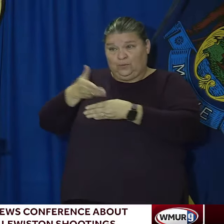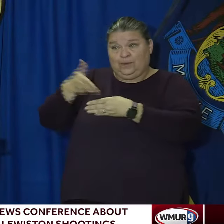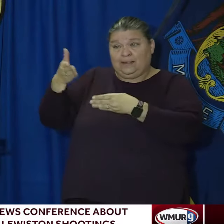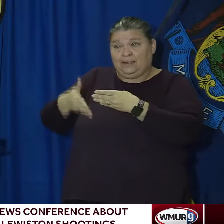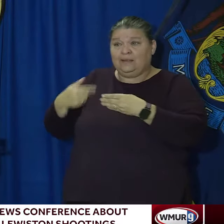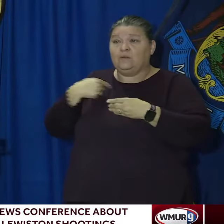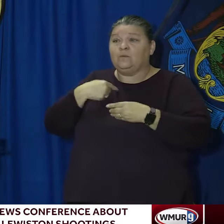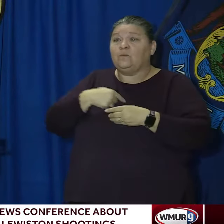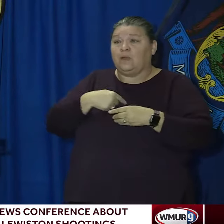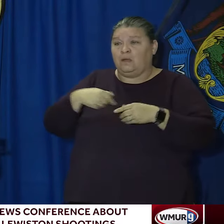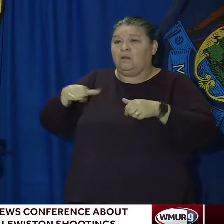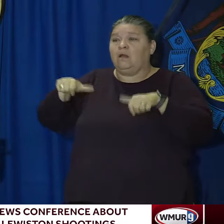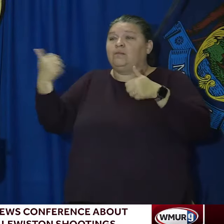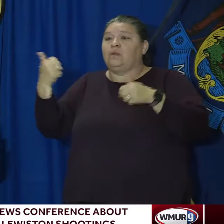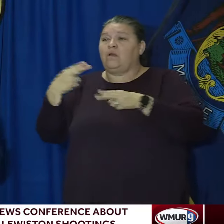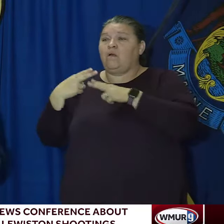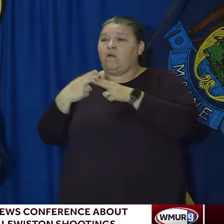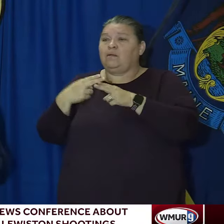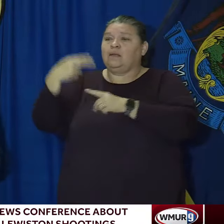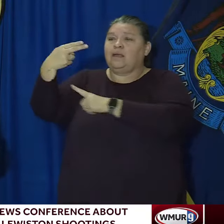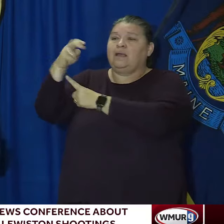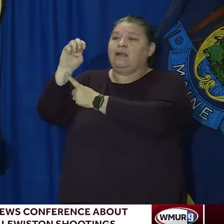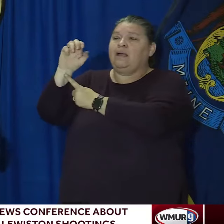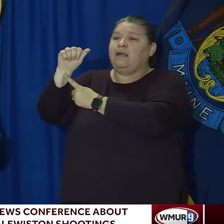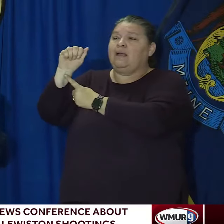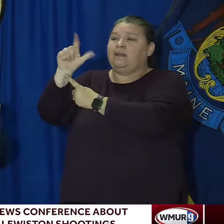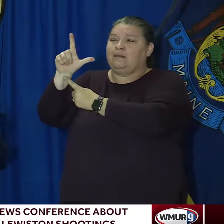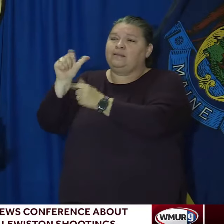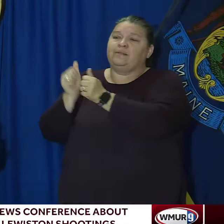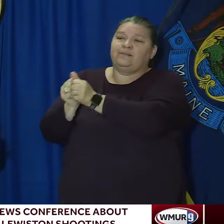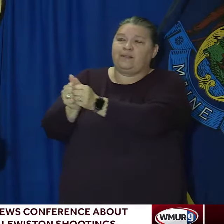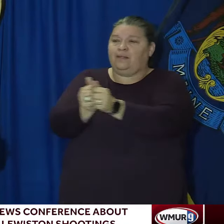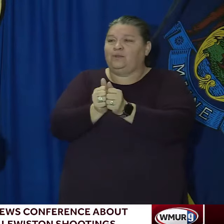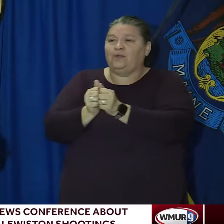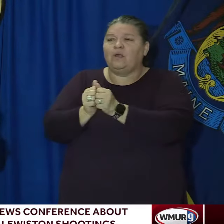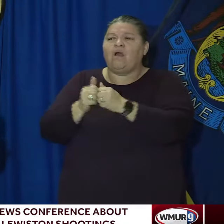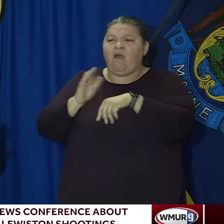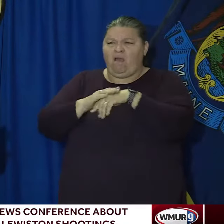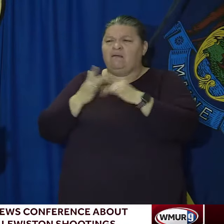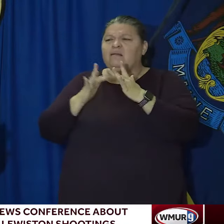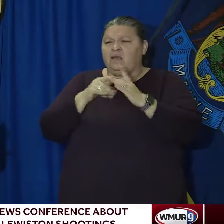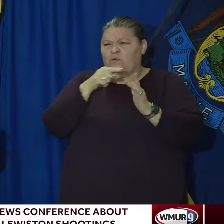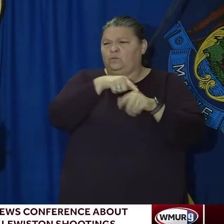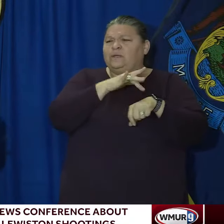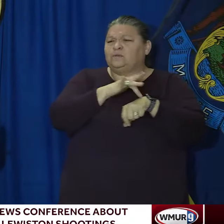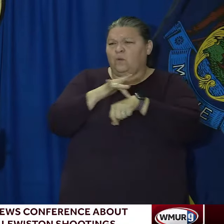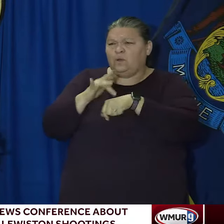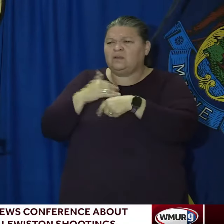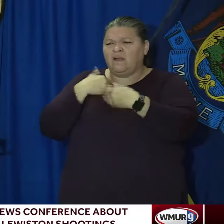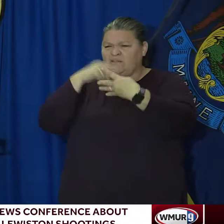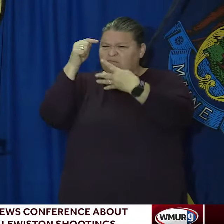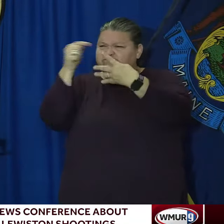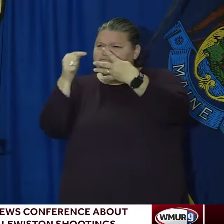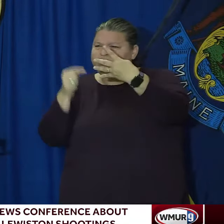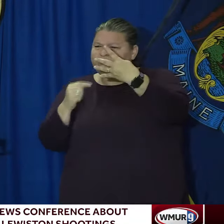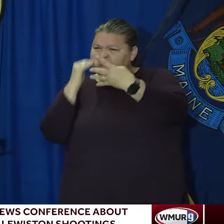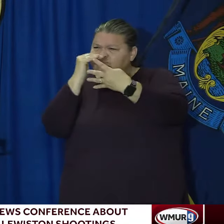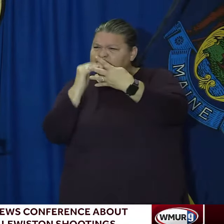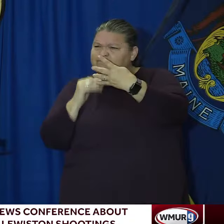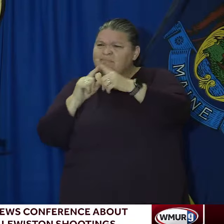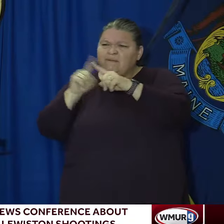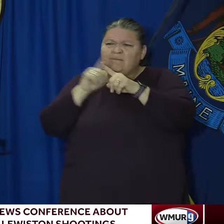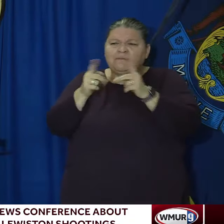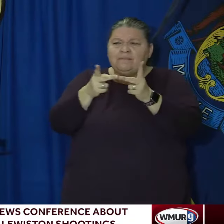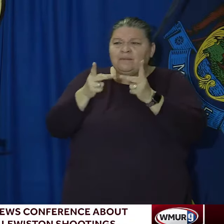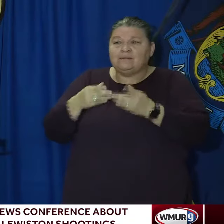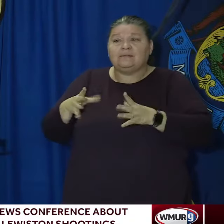Together online resource that identifies places that are accepting financial donations to support